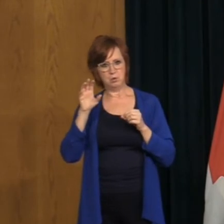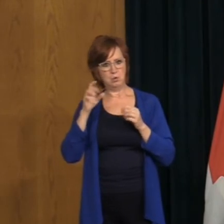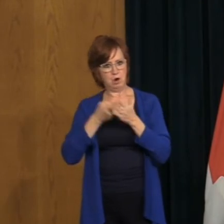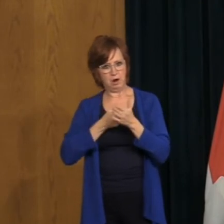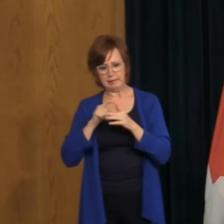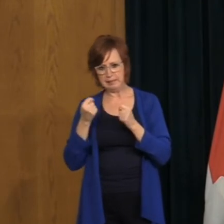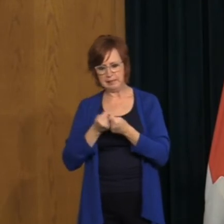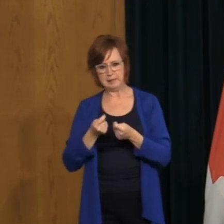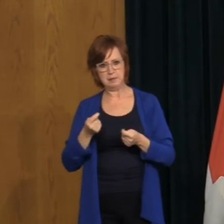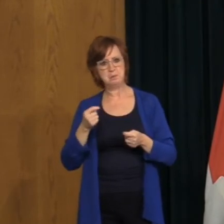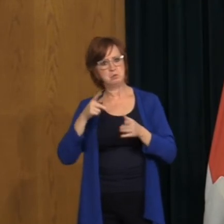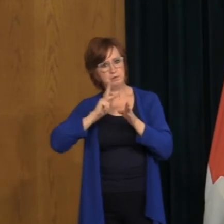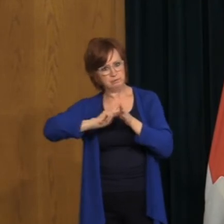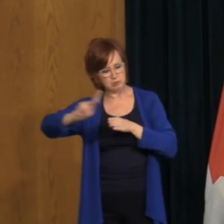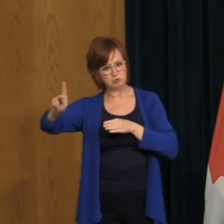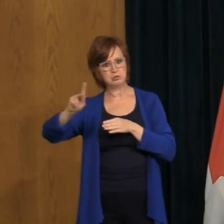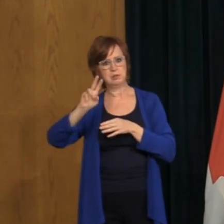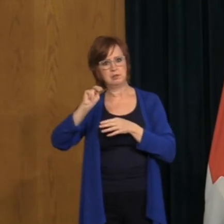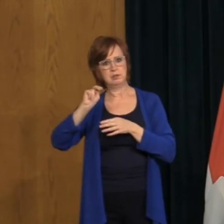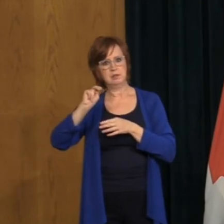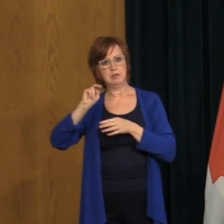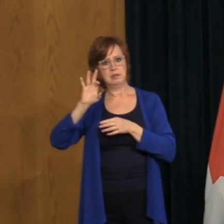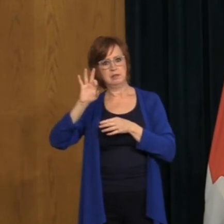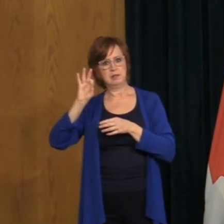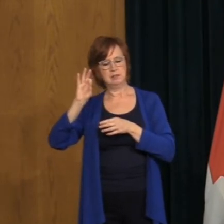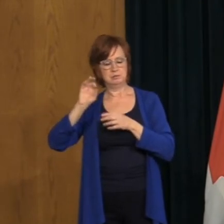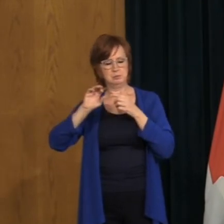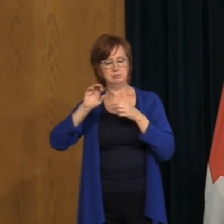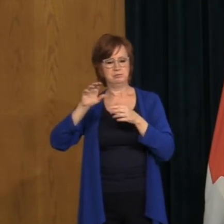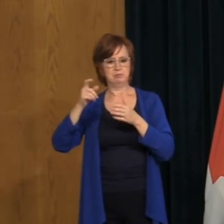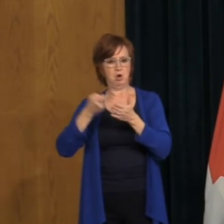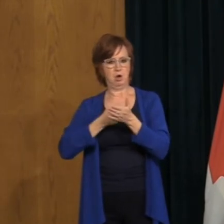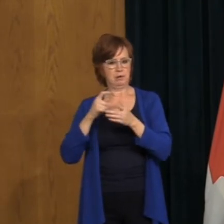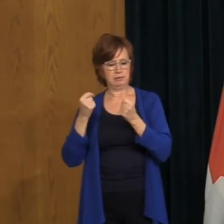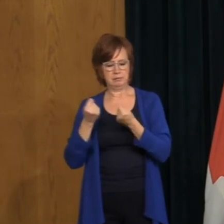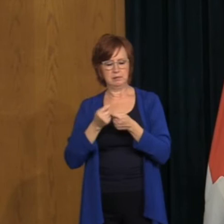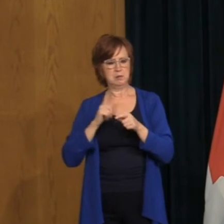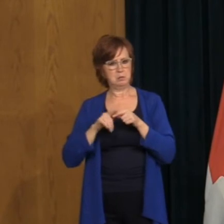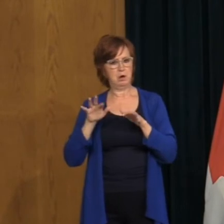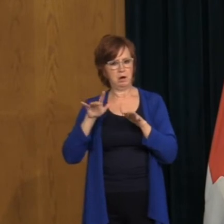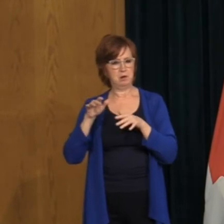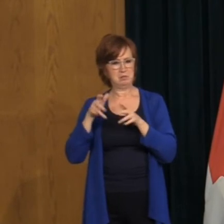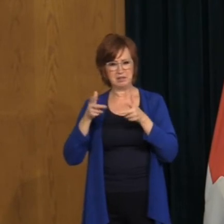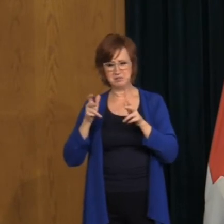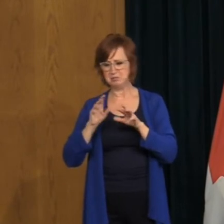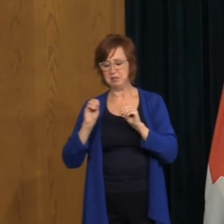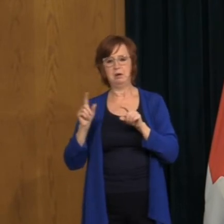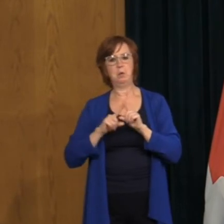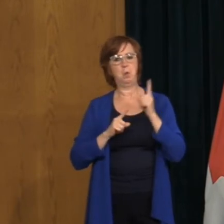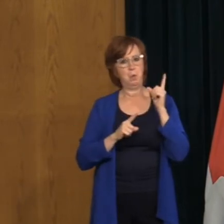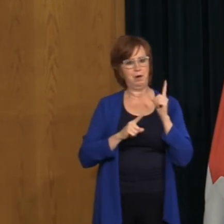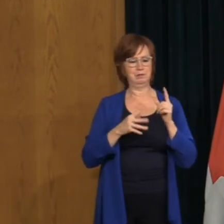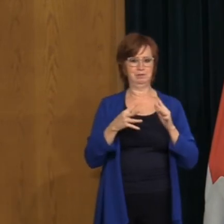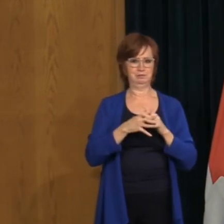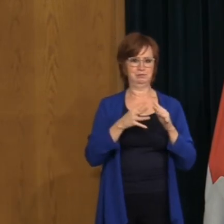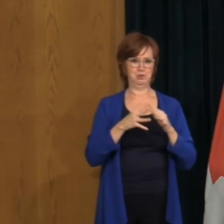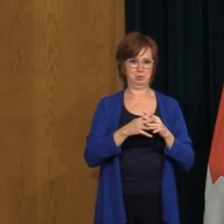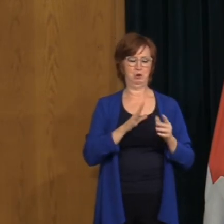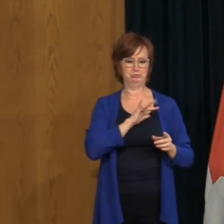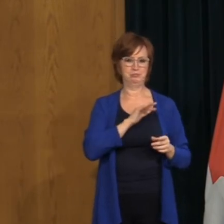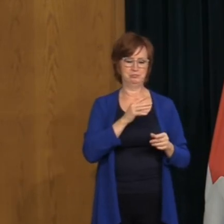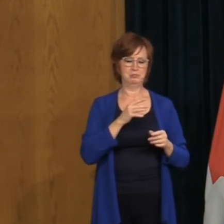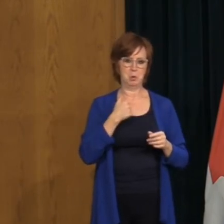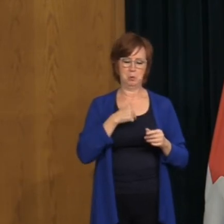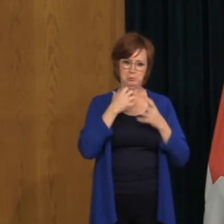we are hopeful that we'd be able to move forward with some type of a league games here this year, whatever that would look like. In saying